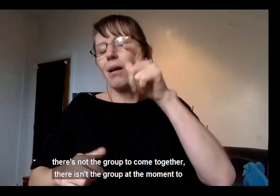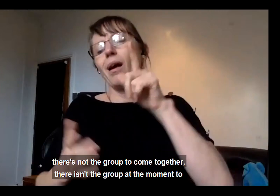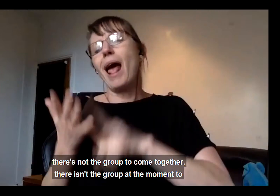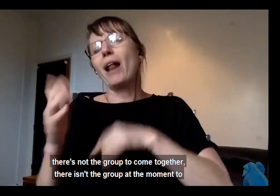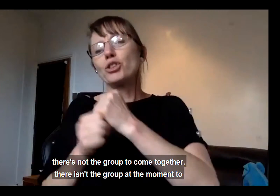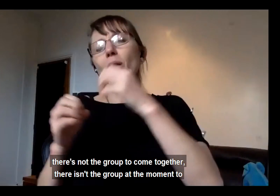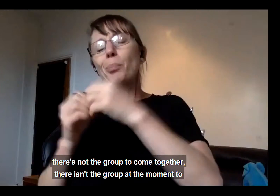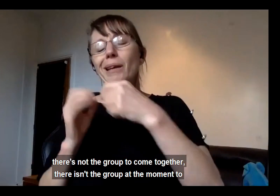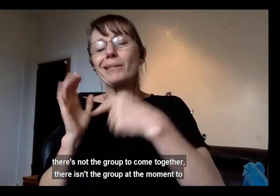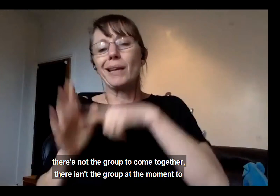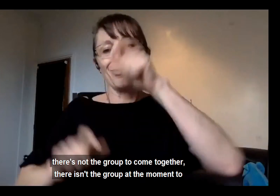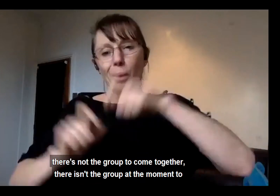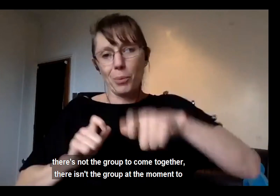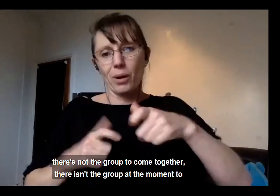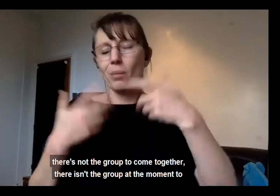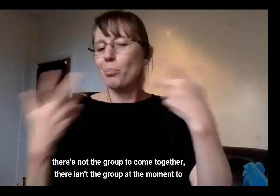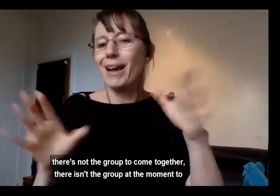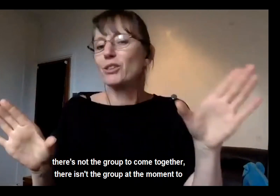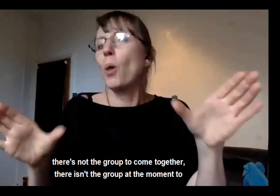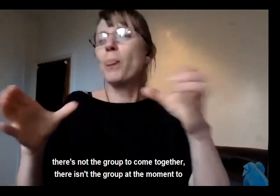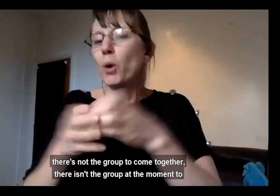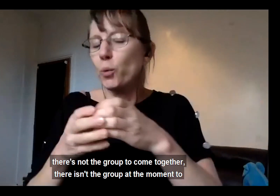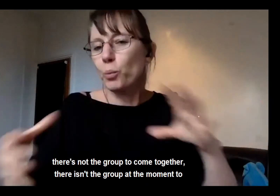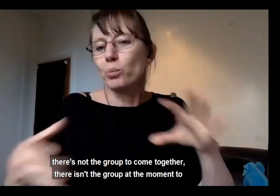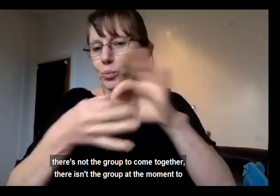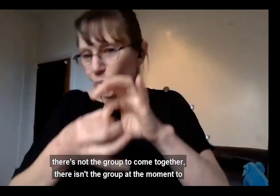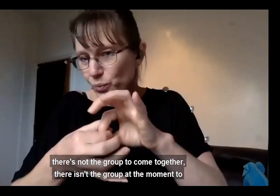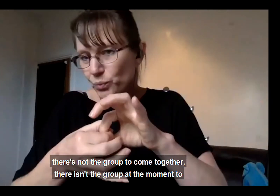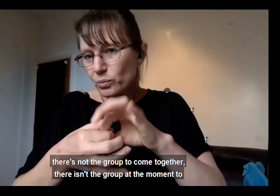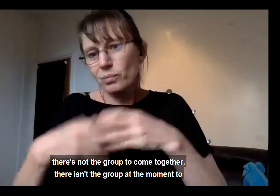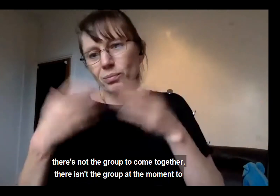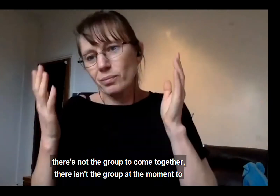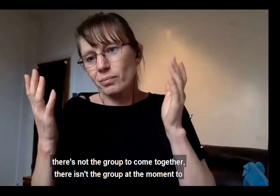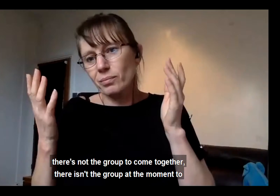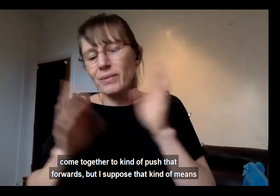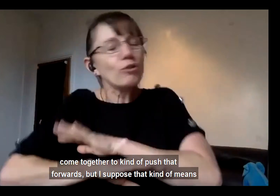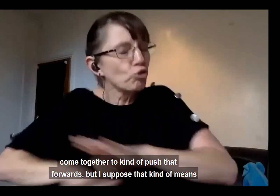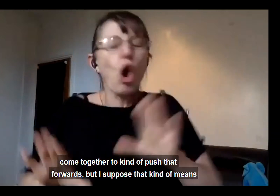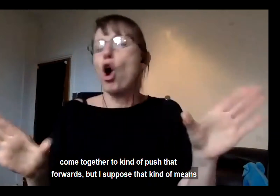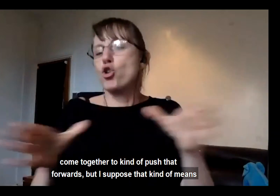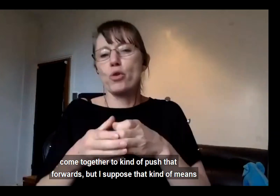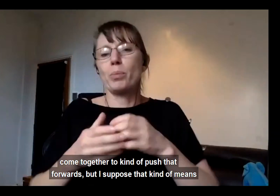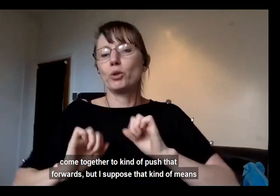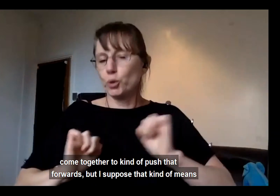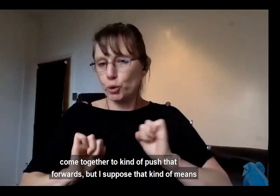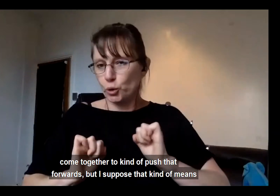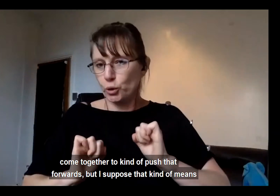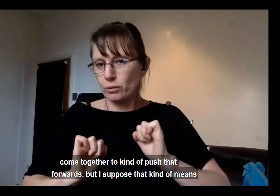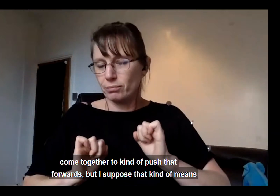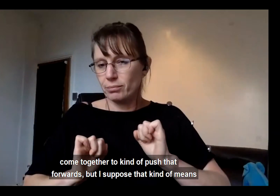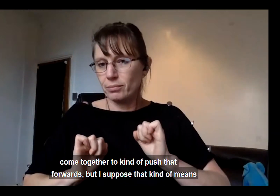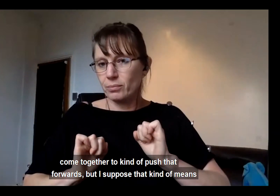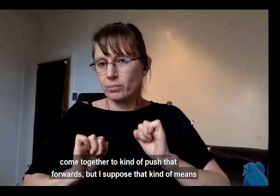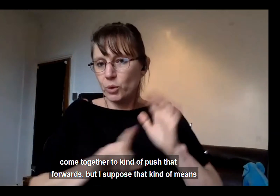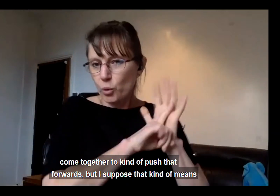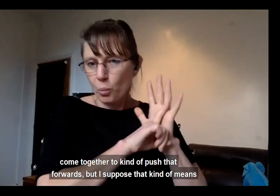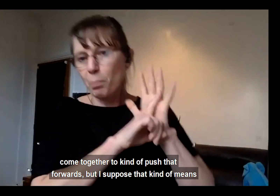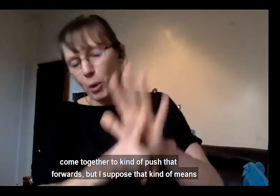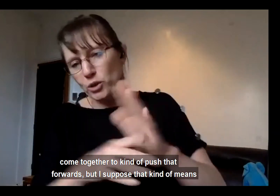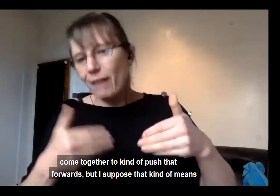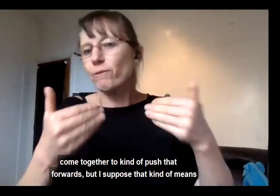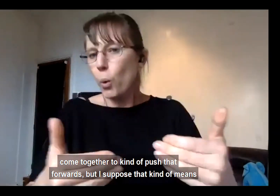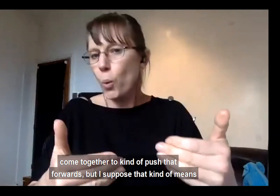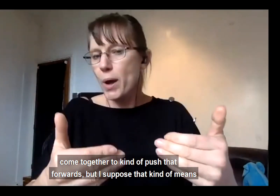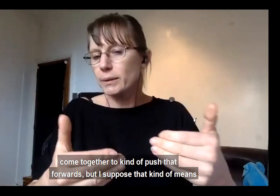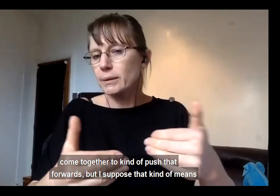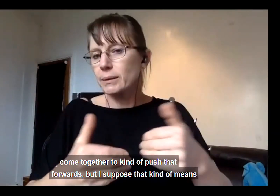not the group to come together to there isn't the group at the moment to come together to kind of push that forwards.